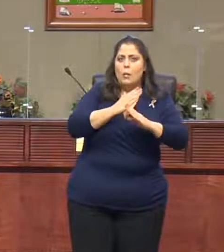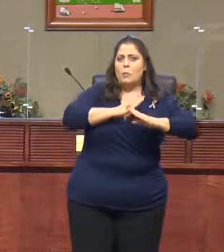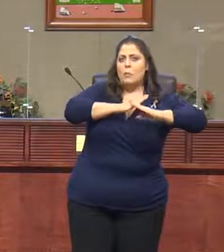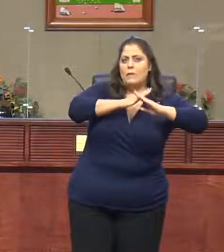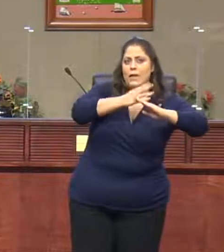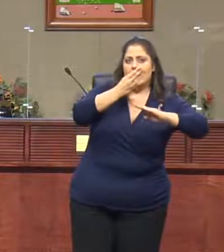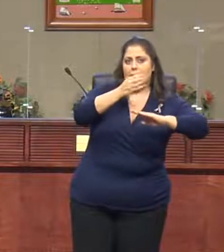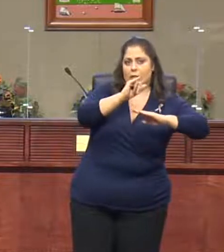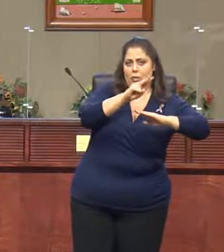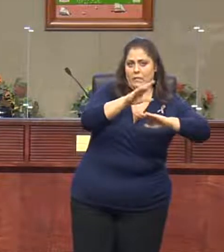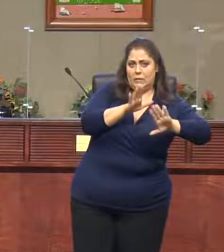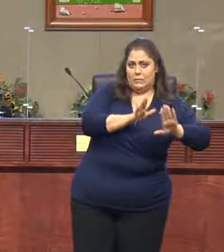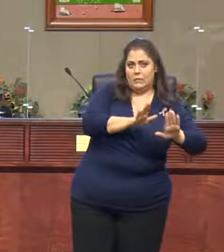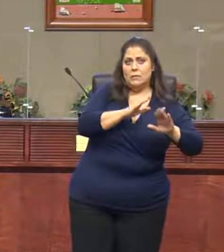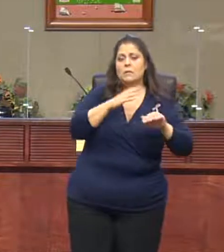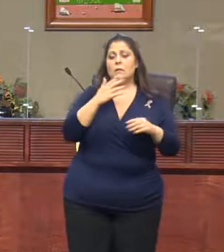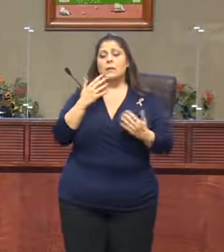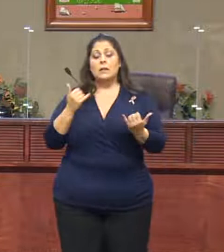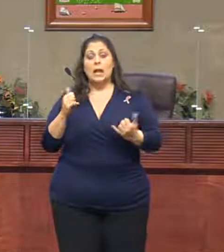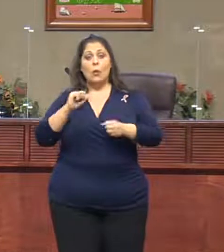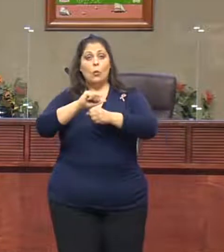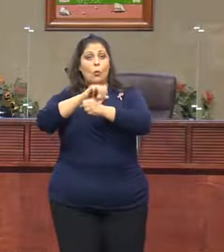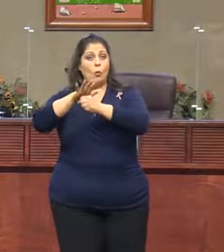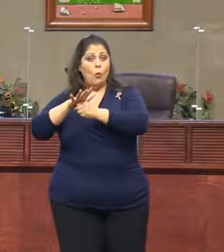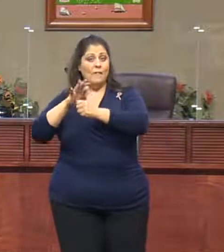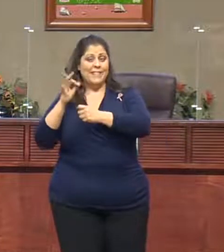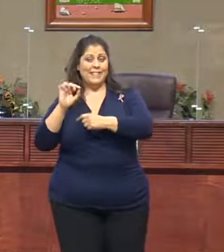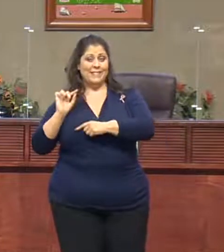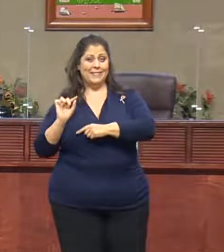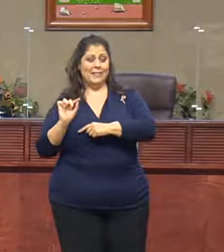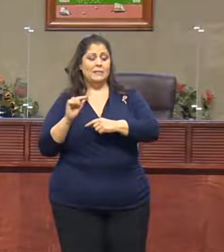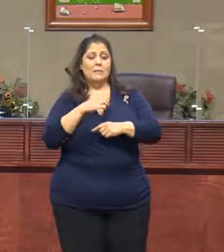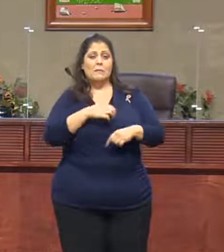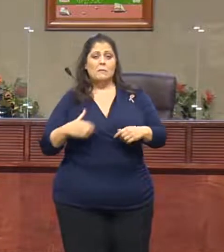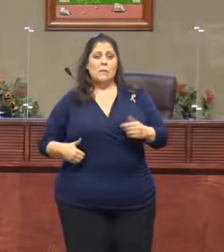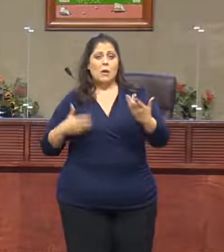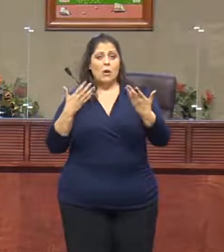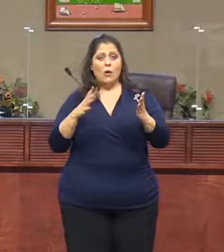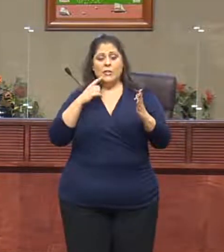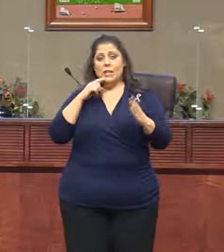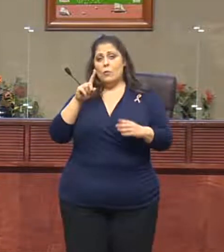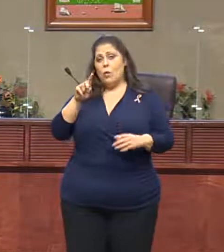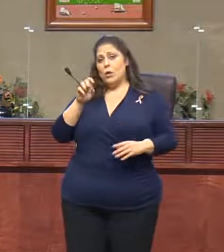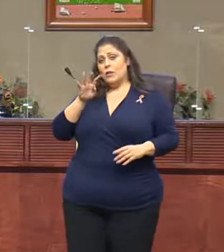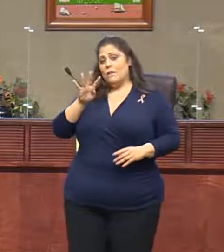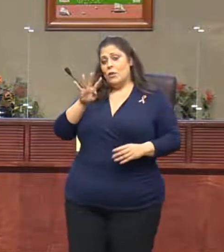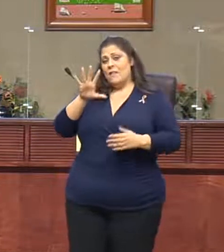to COVID-19, the mayor mentioned that we have a total of